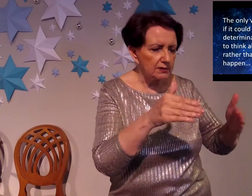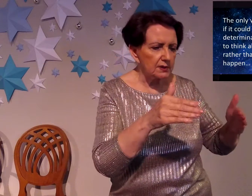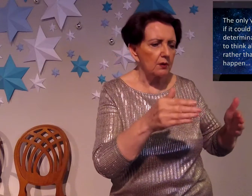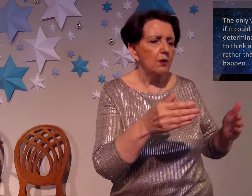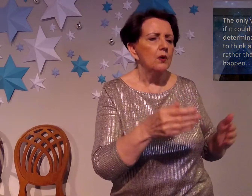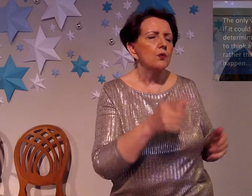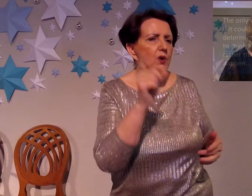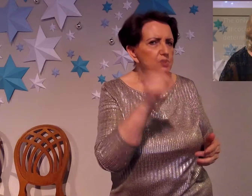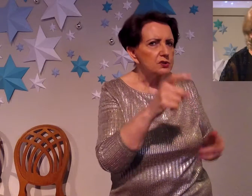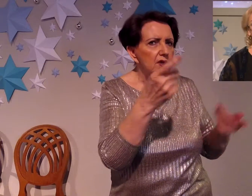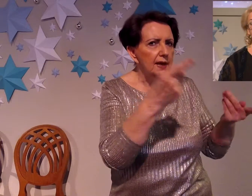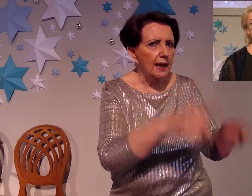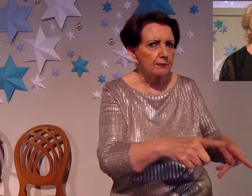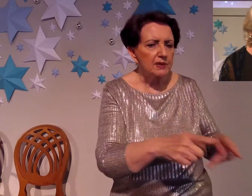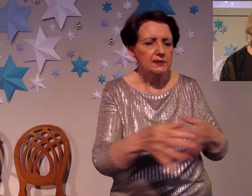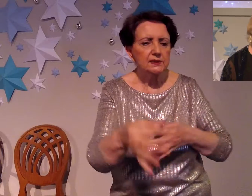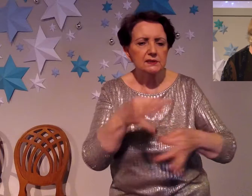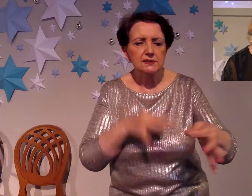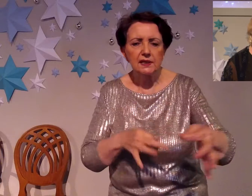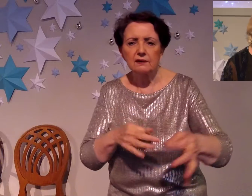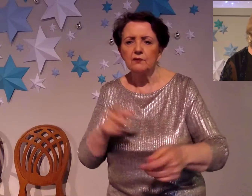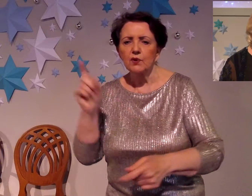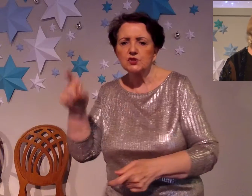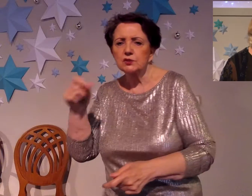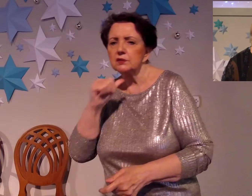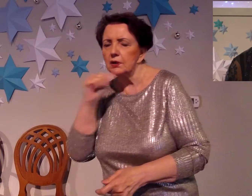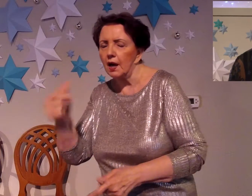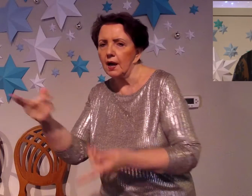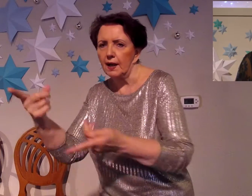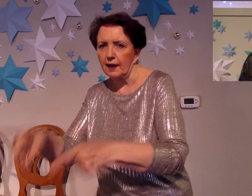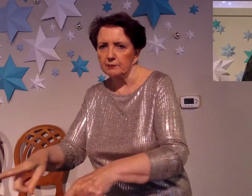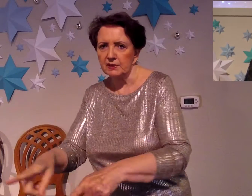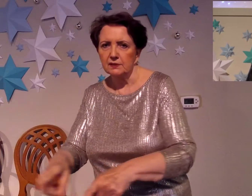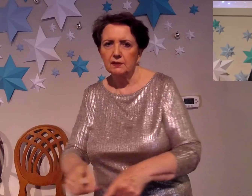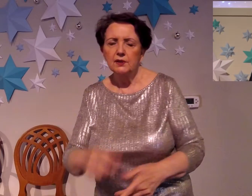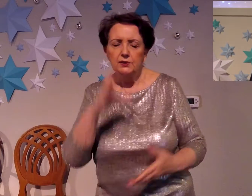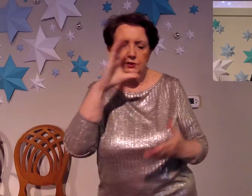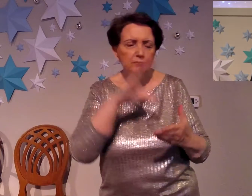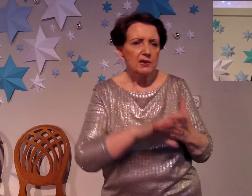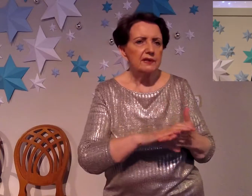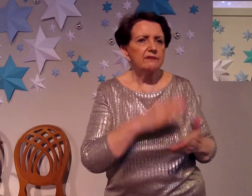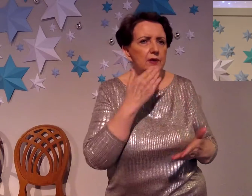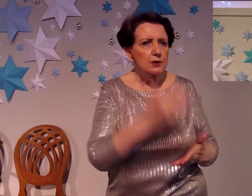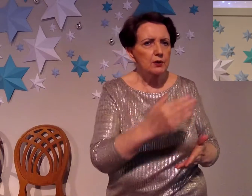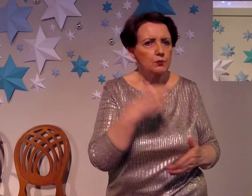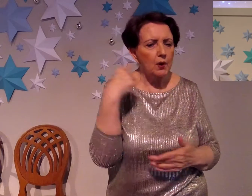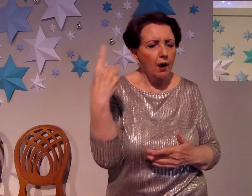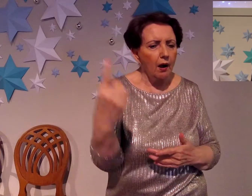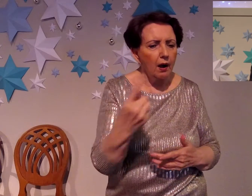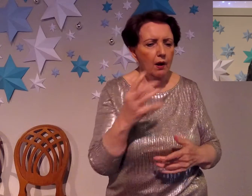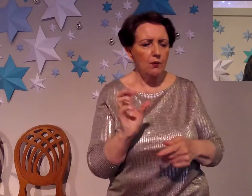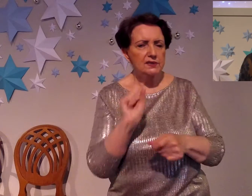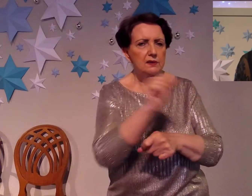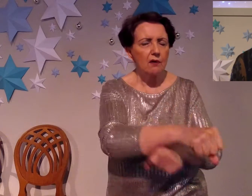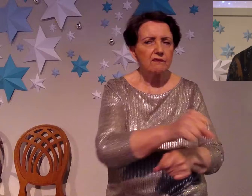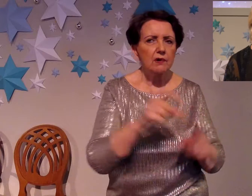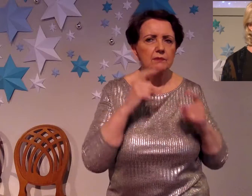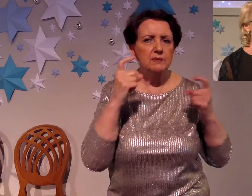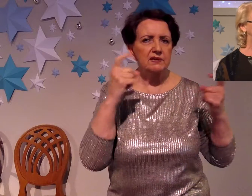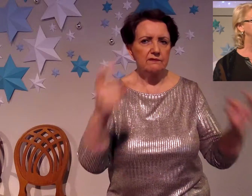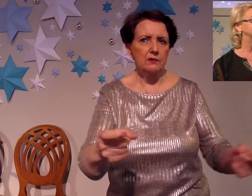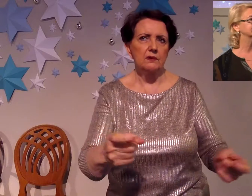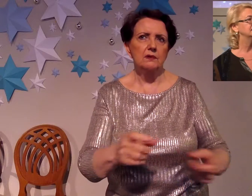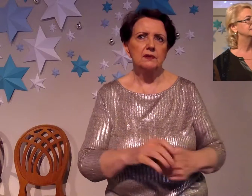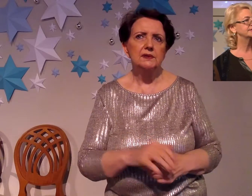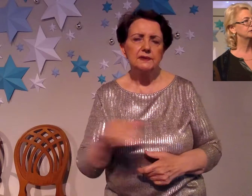be actively aware of harmony rather than discord, to believe that good will always overcome evil